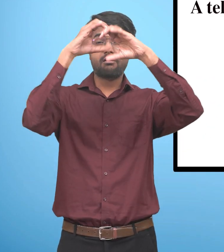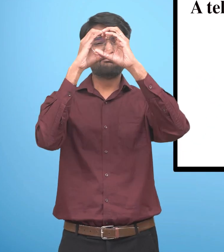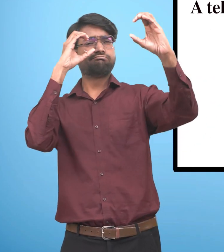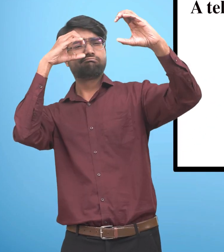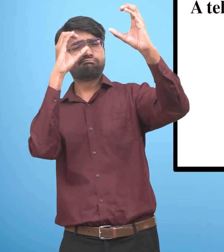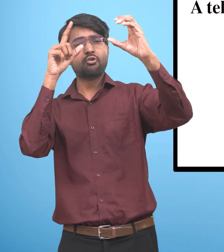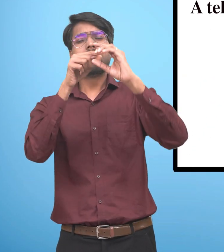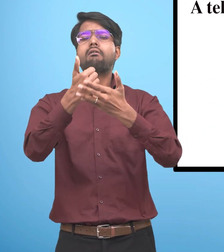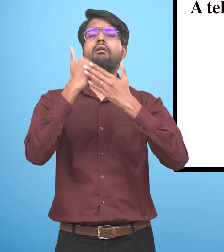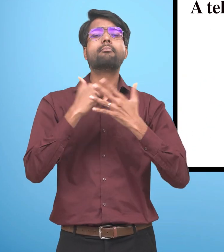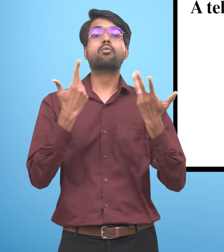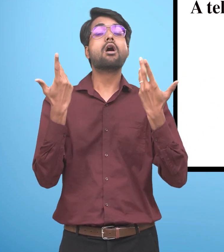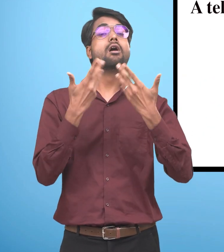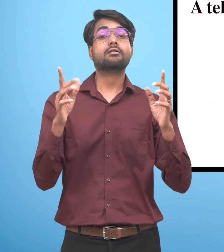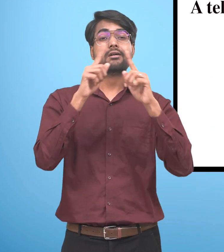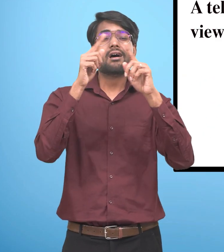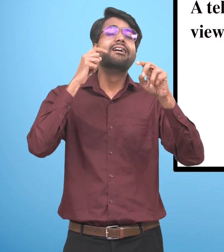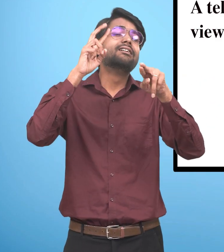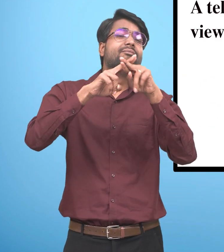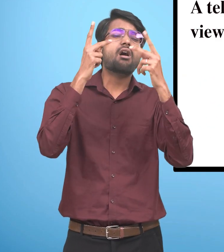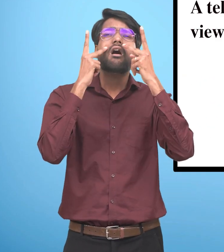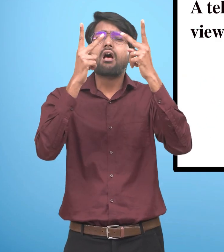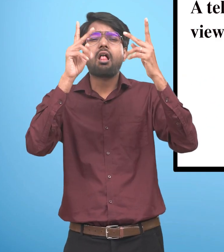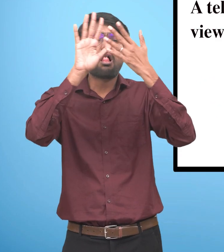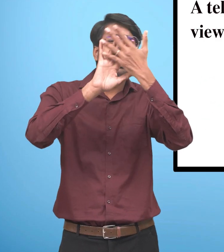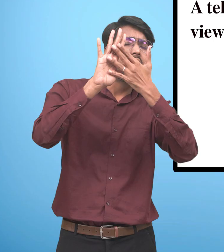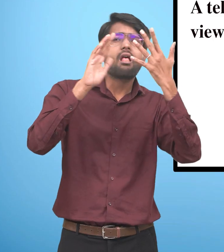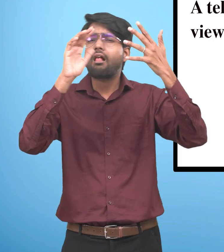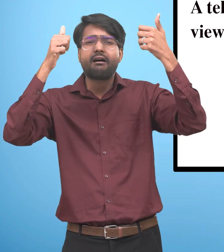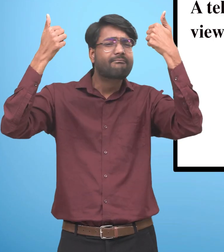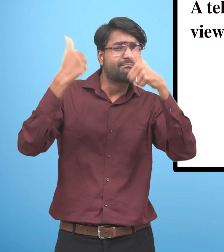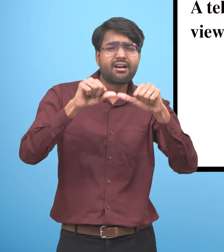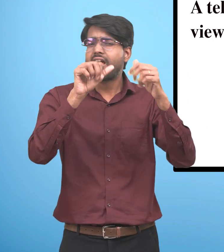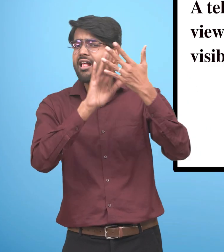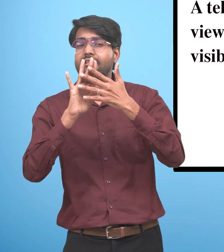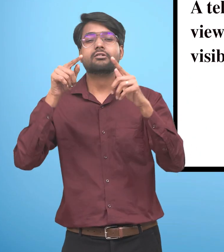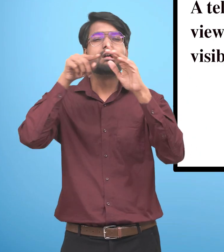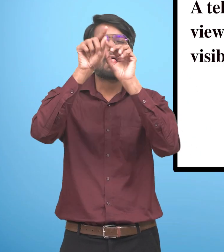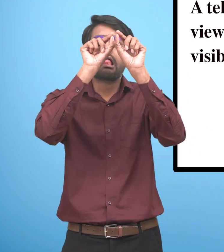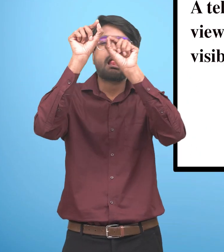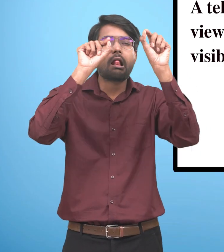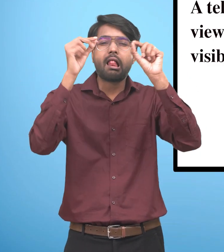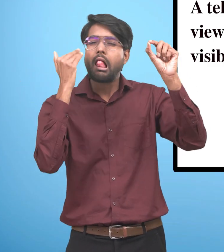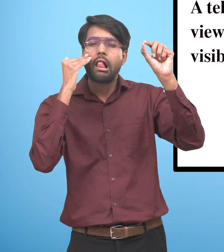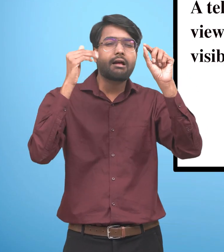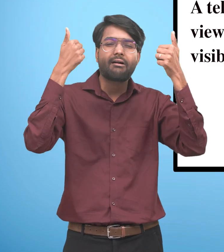A telescope also helps us view many dim objects not visible with our naked